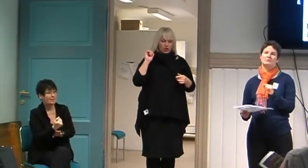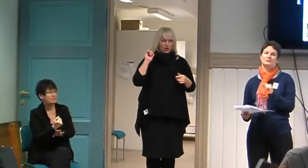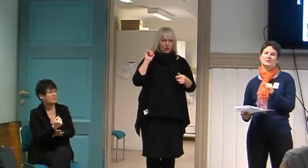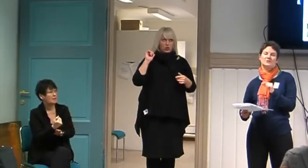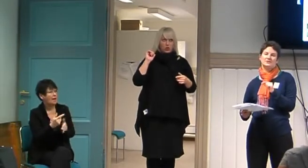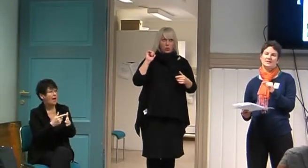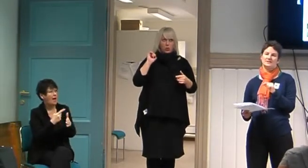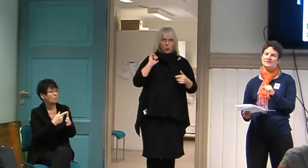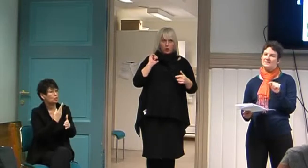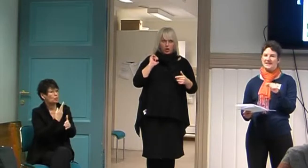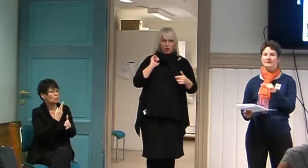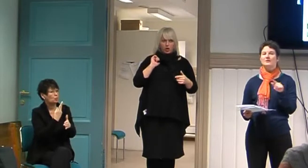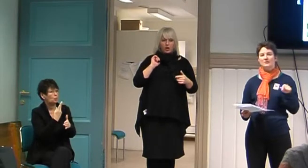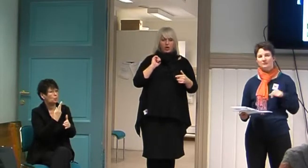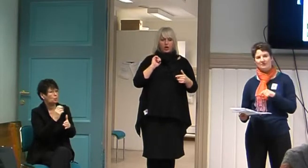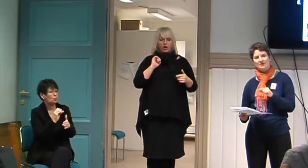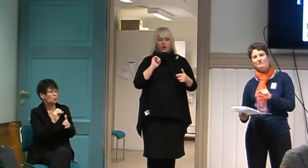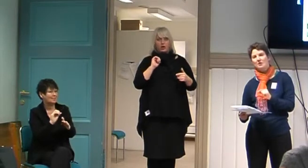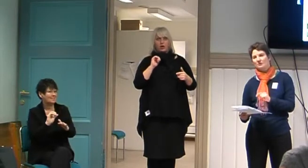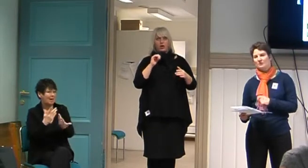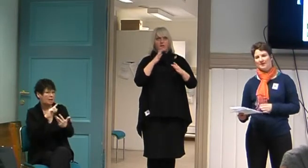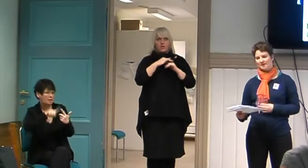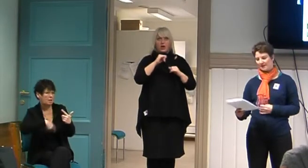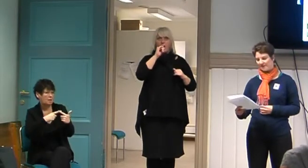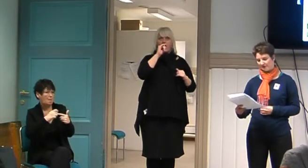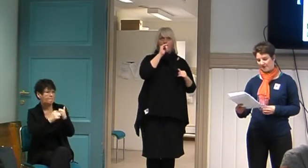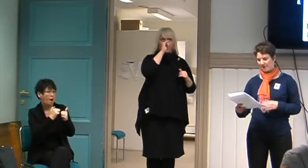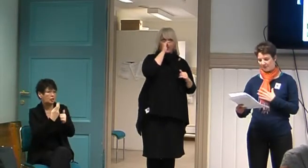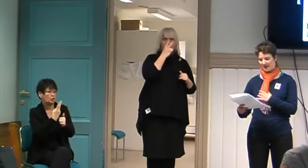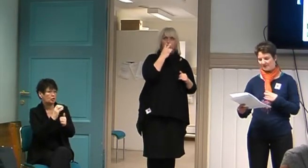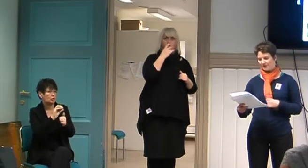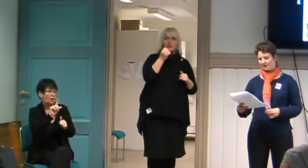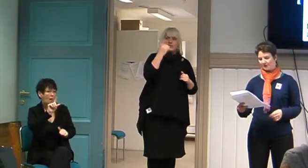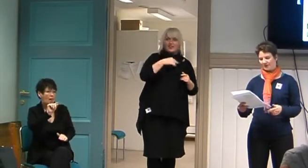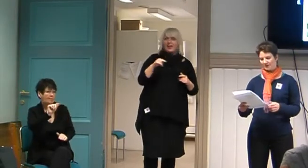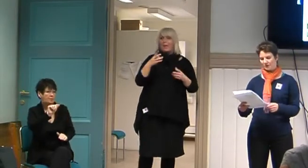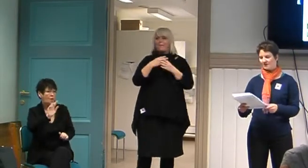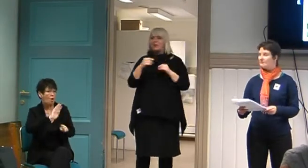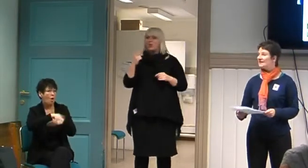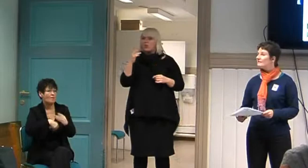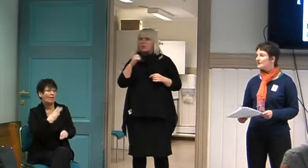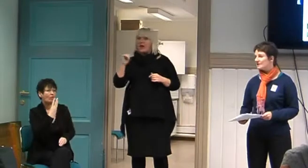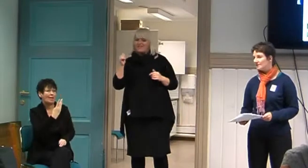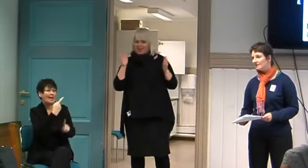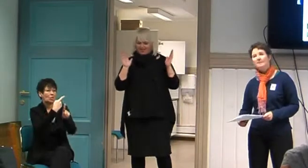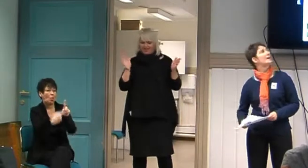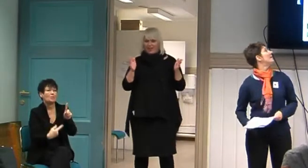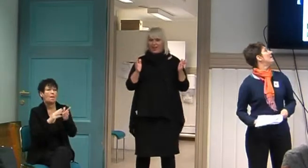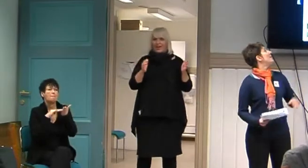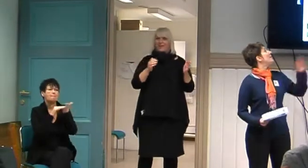April 2010 round to March 2011, we had over 3.25 million